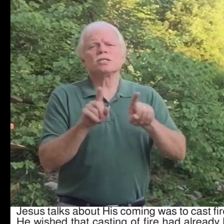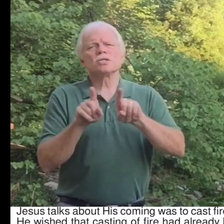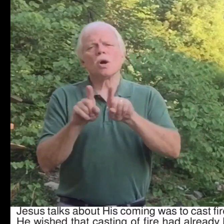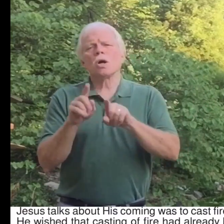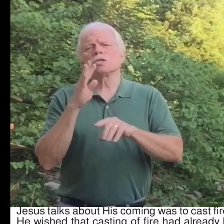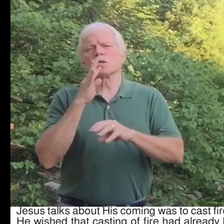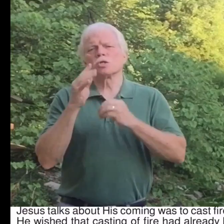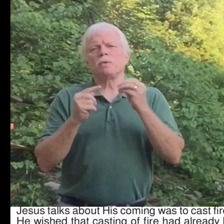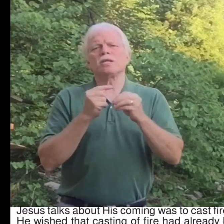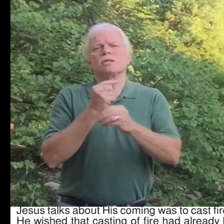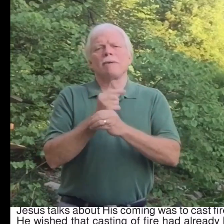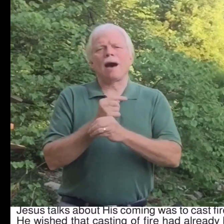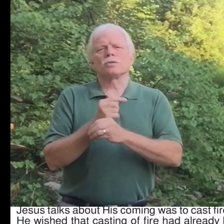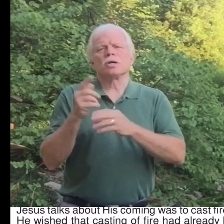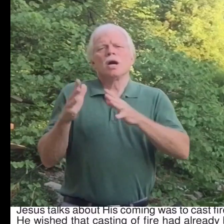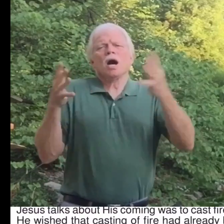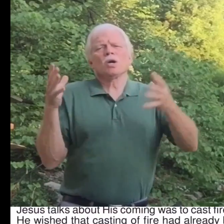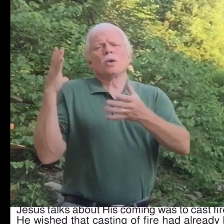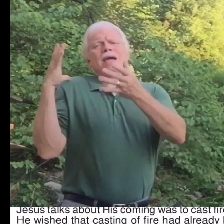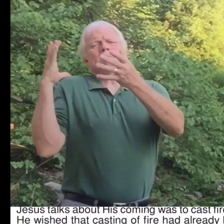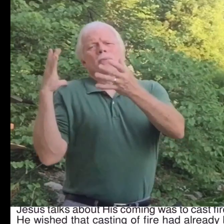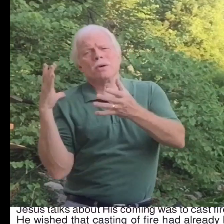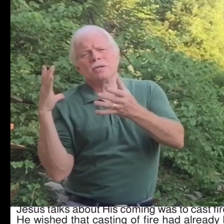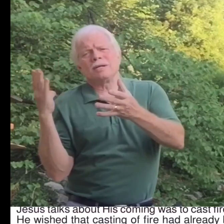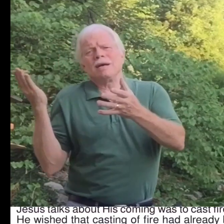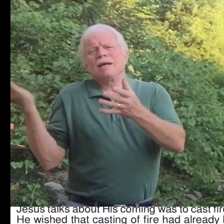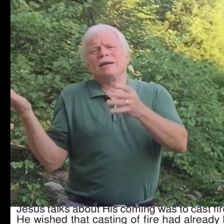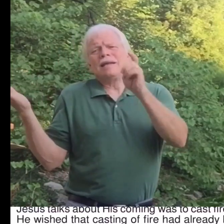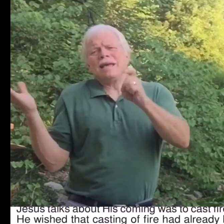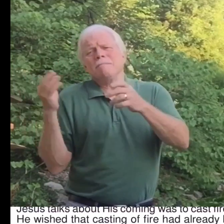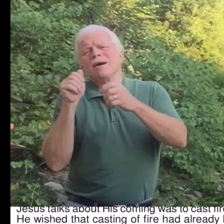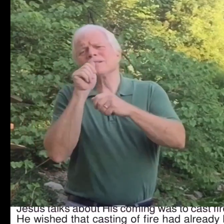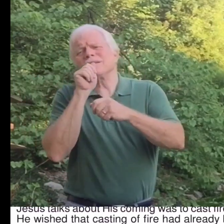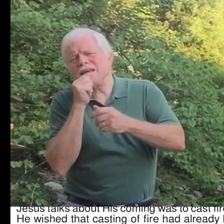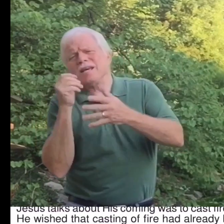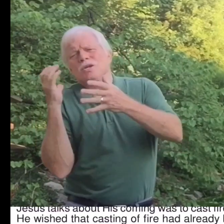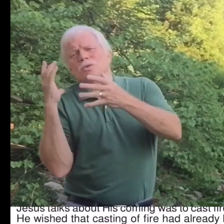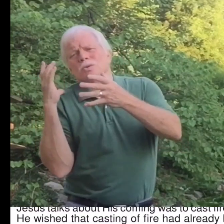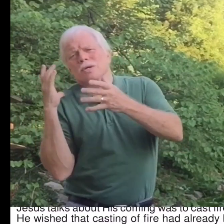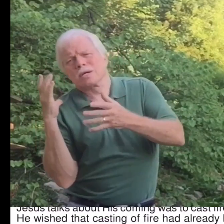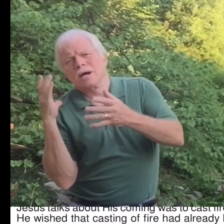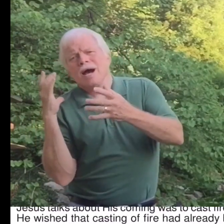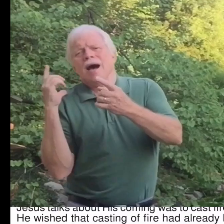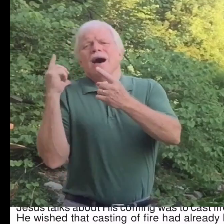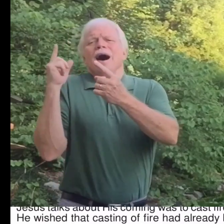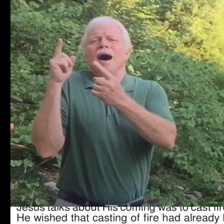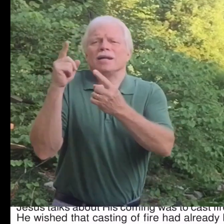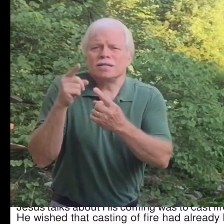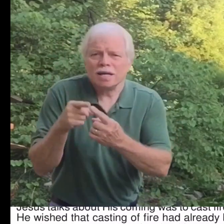Jesus also speaks about a great burden that he must endure